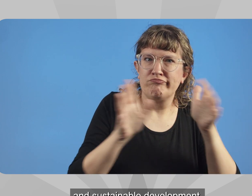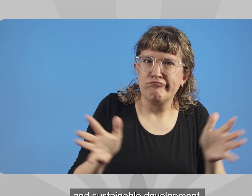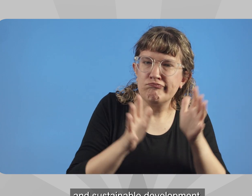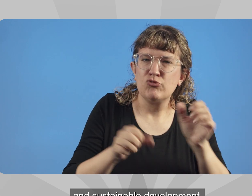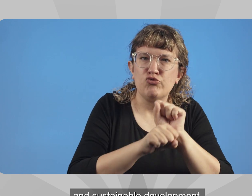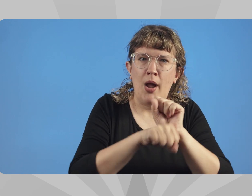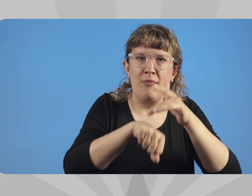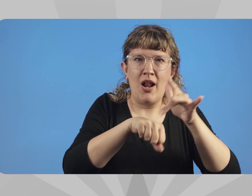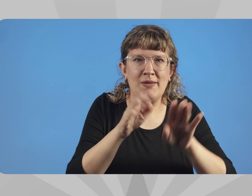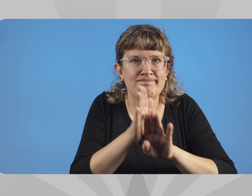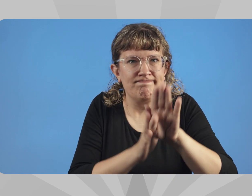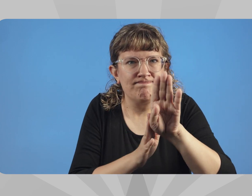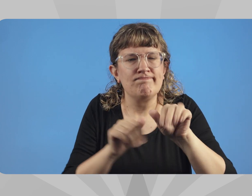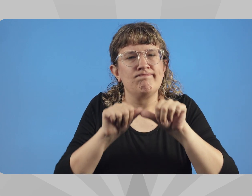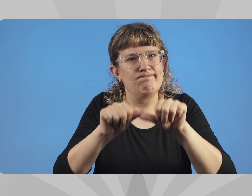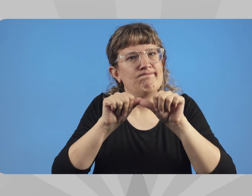sustainable development.